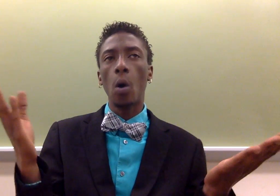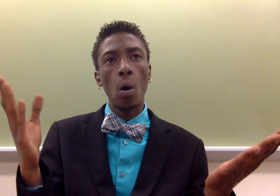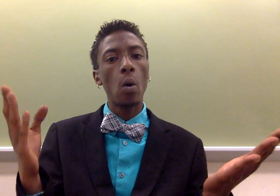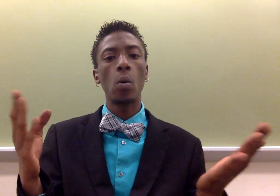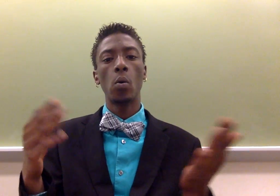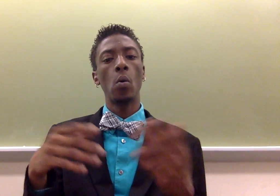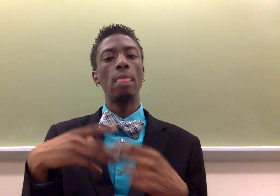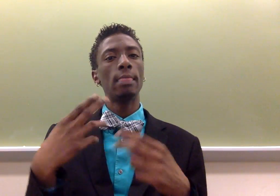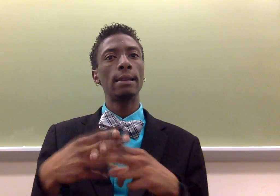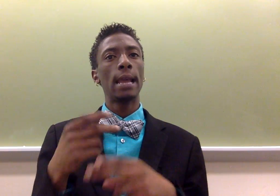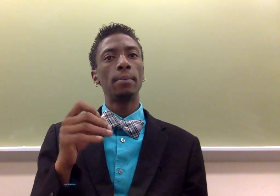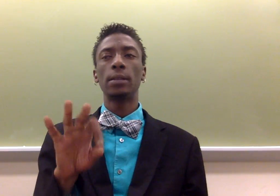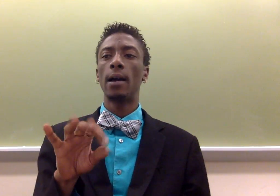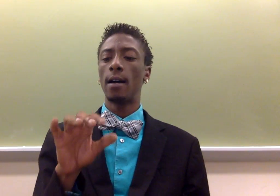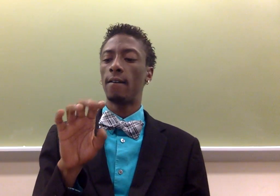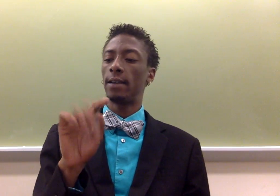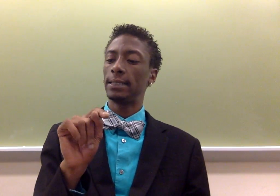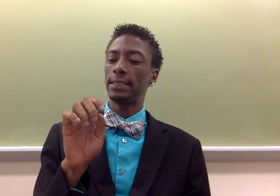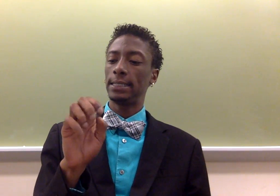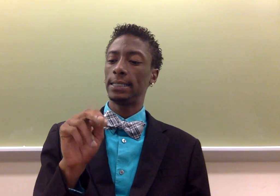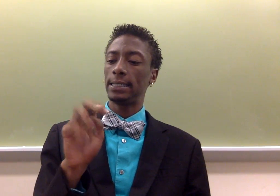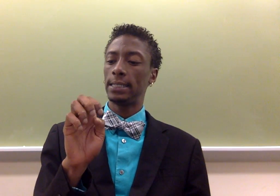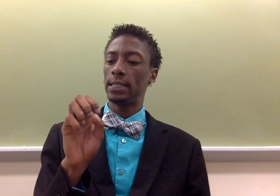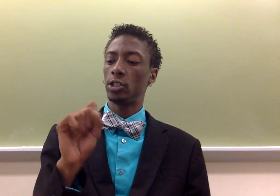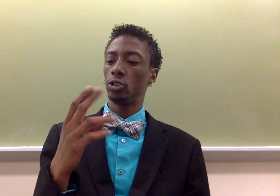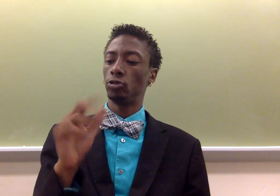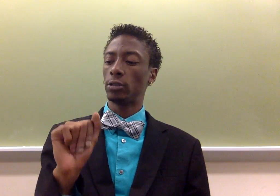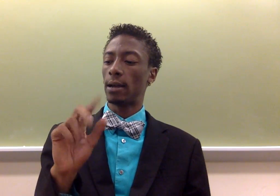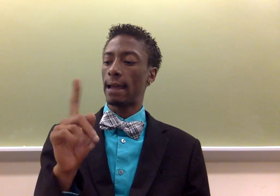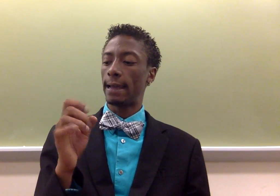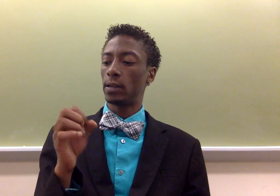the names of Tanisha Anderson and Michelle Cusseau.